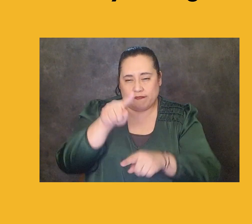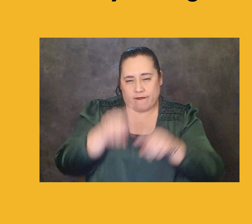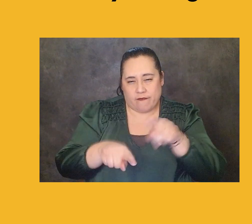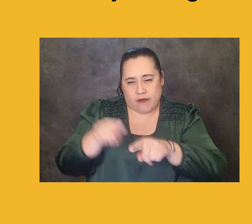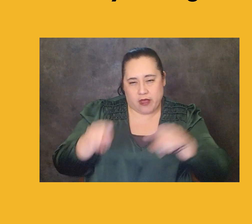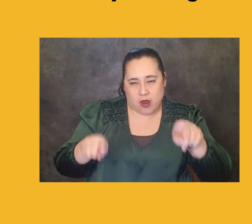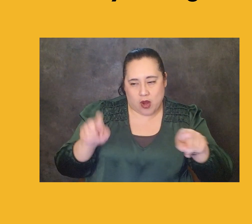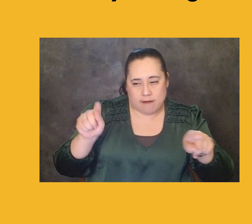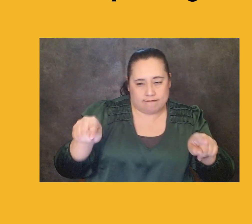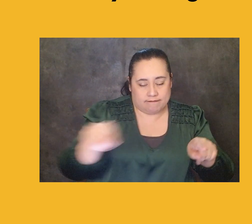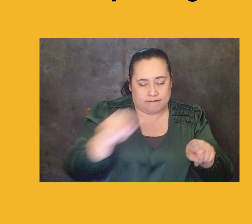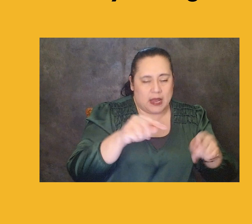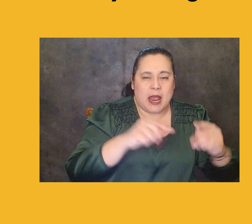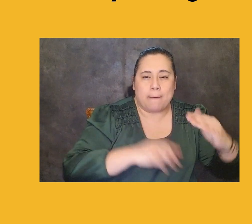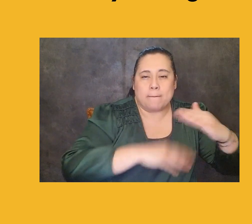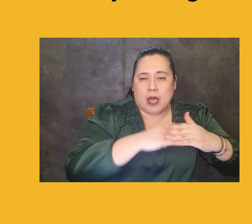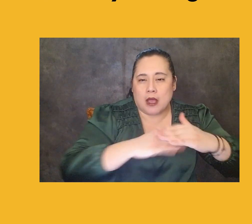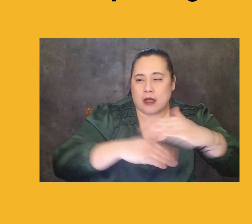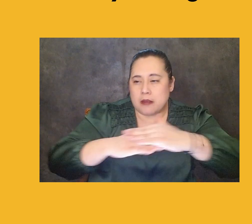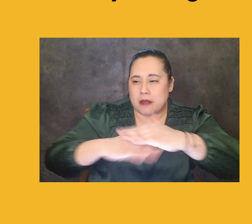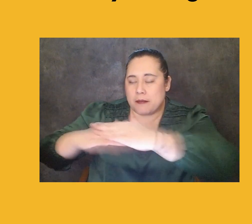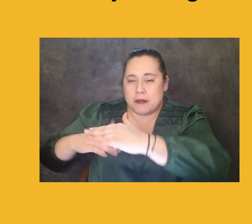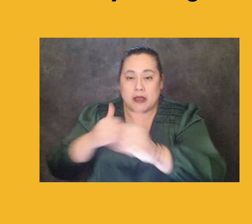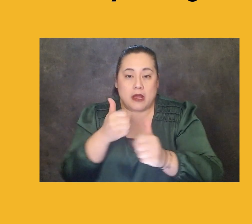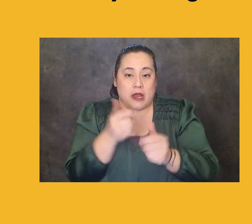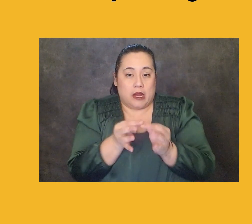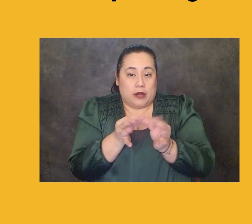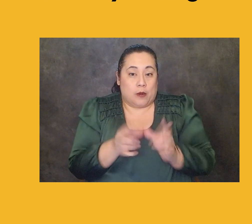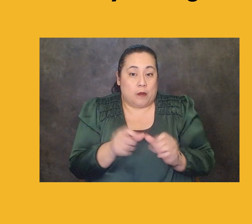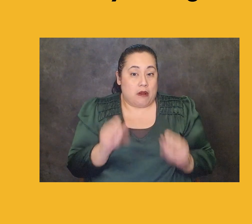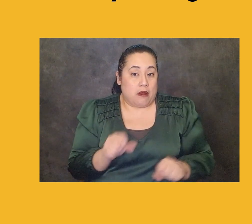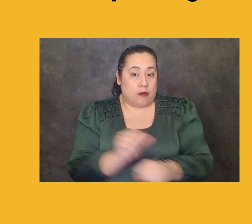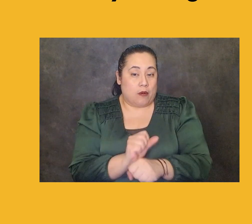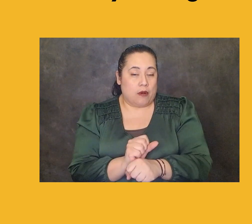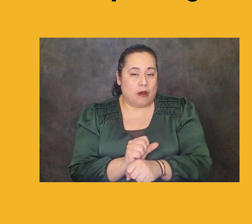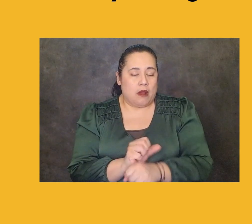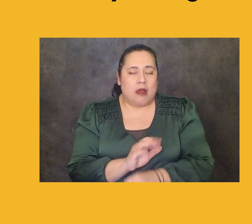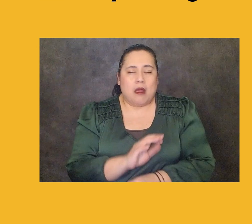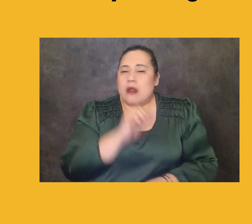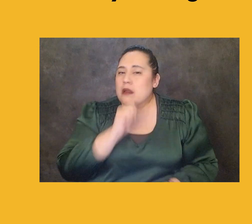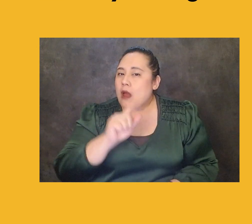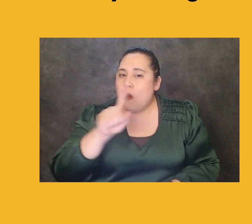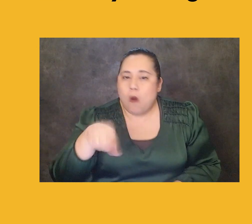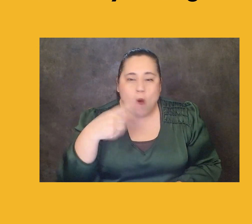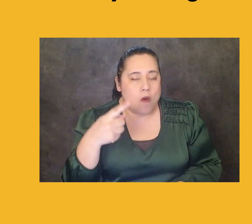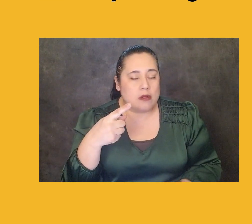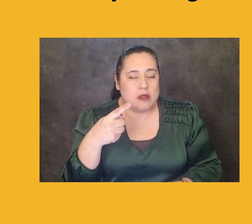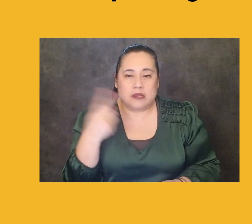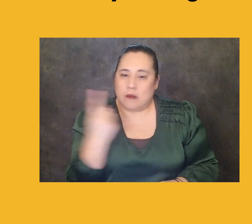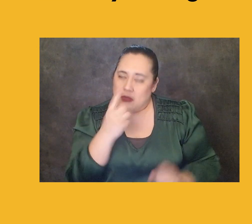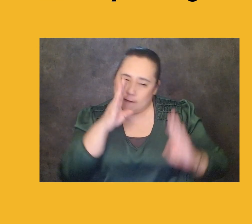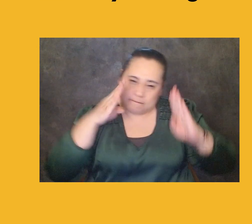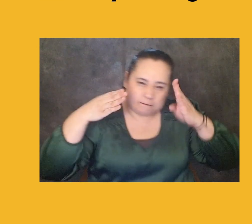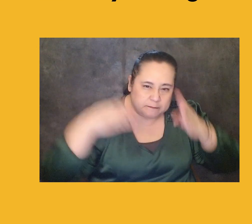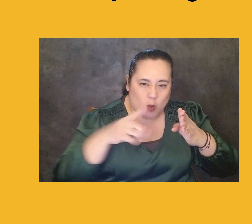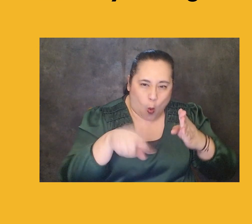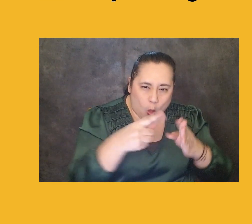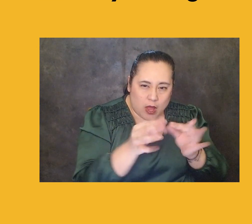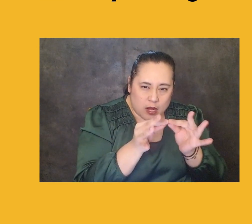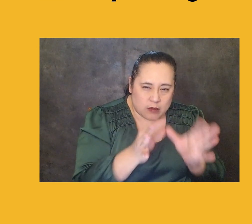the limitation. There's various maximums, but interpreter can work. And let me say, it's not only against